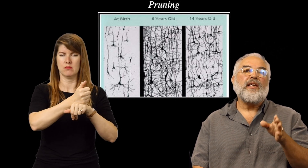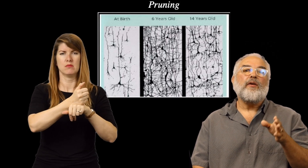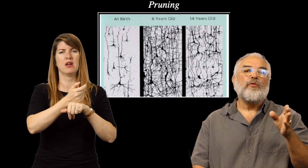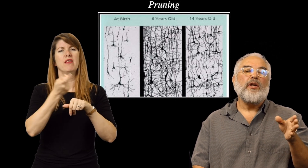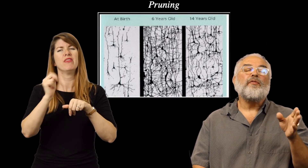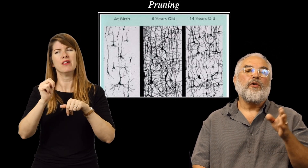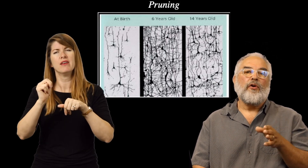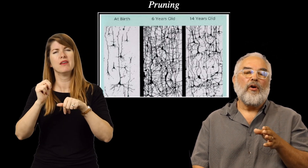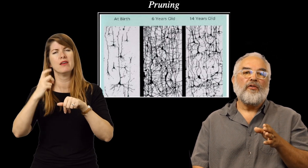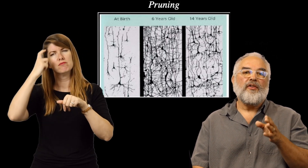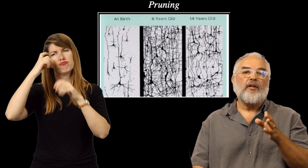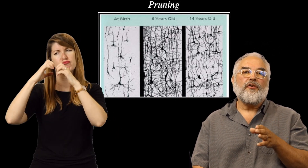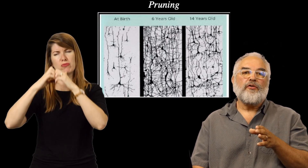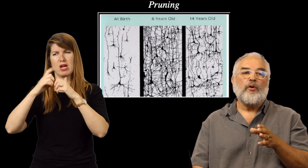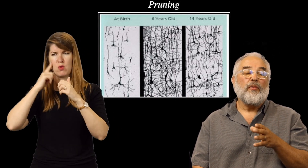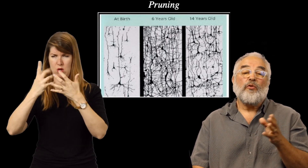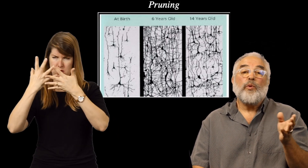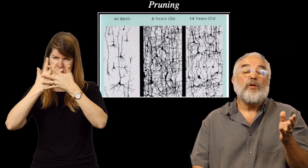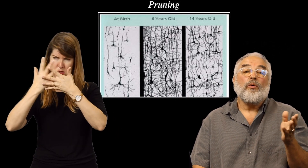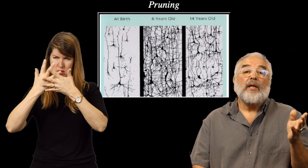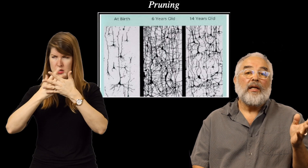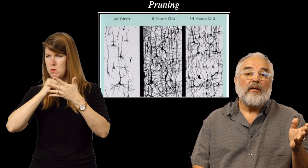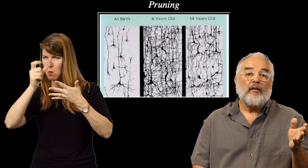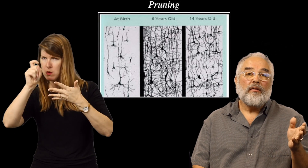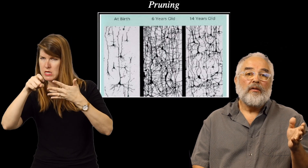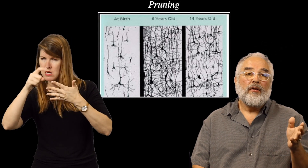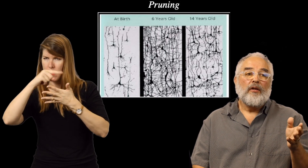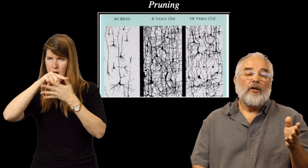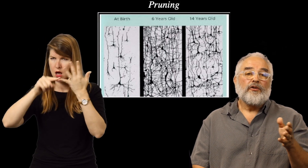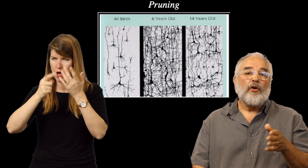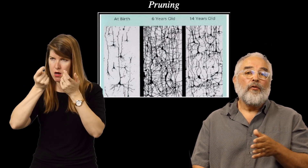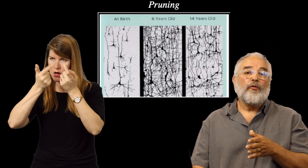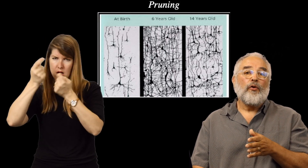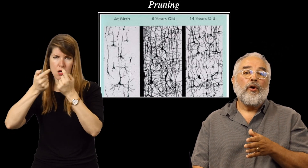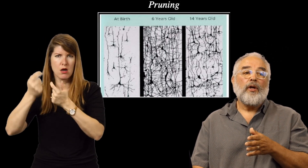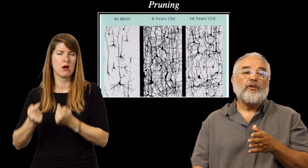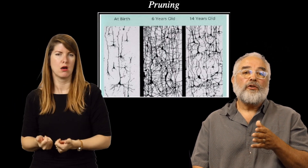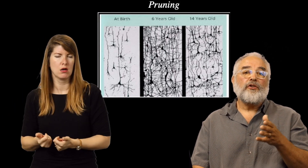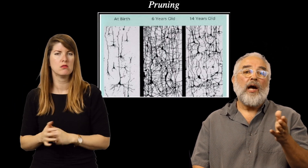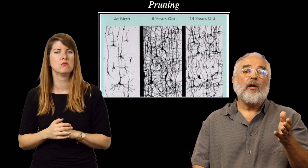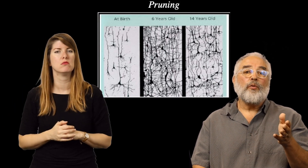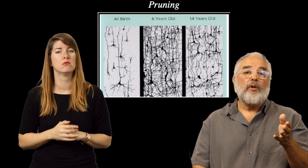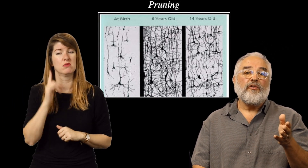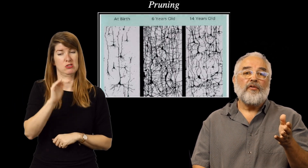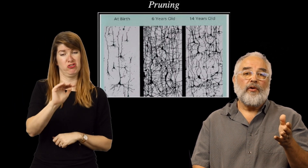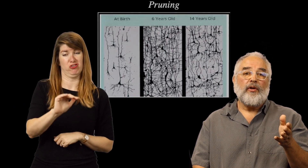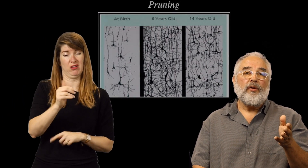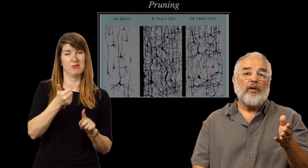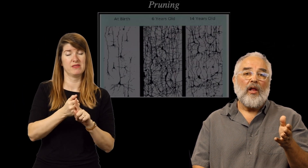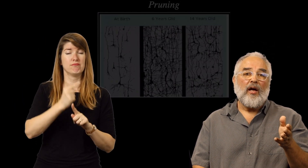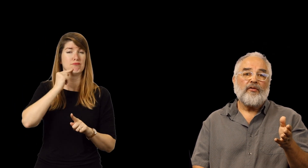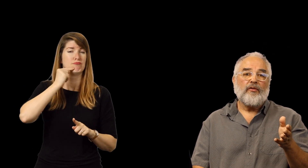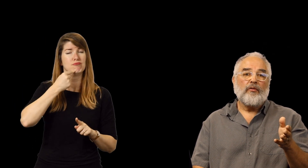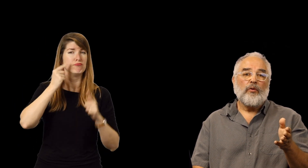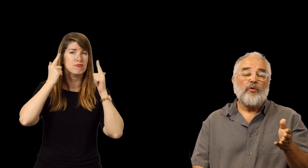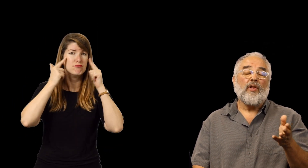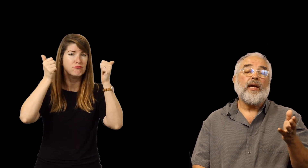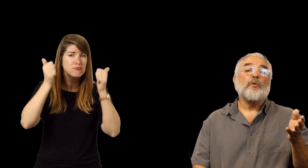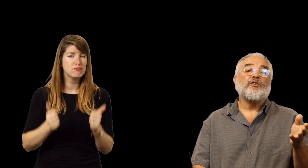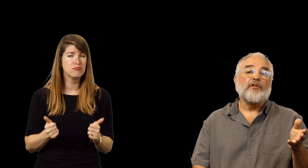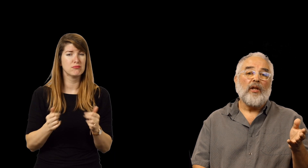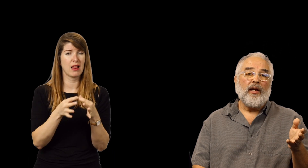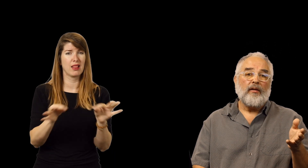starts to get rid of the neurons that it determines we don't need. So for a child with a severe hearing loss,